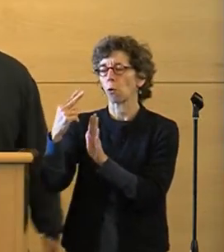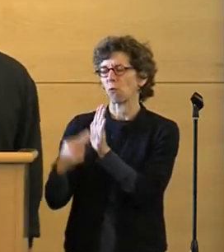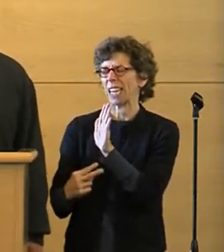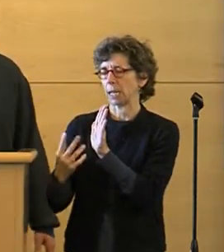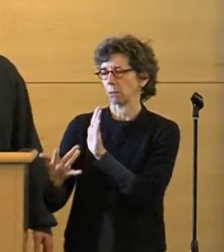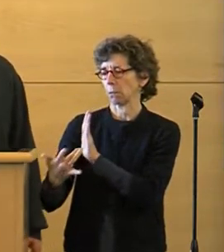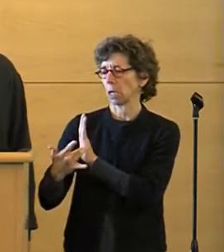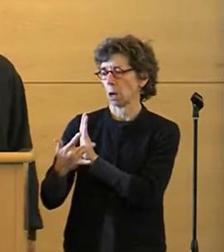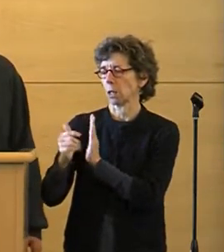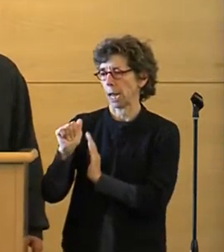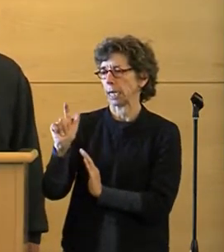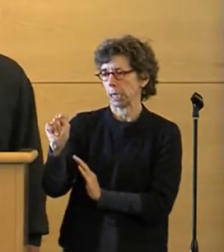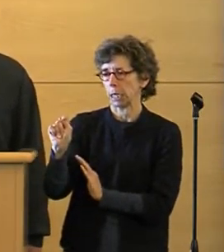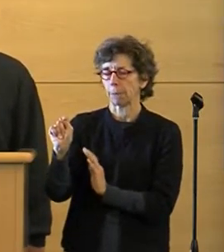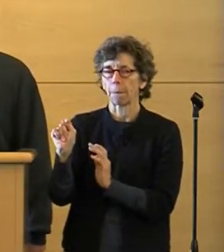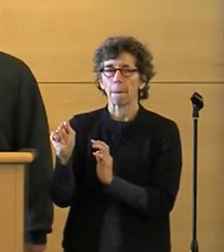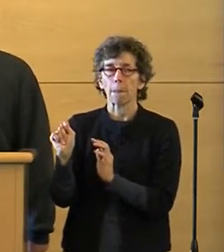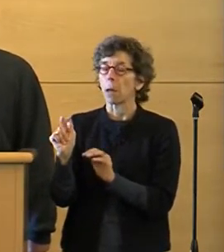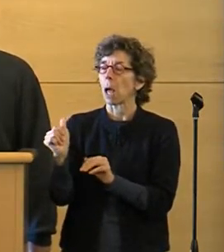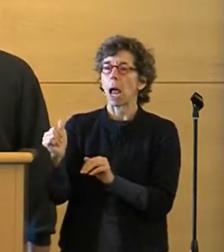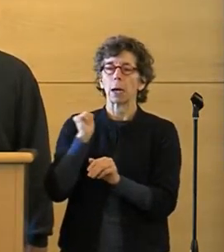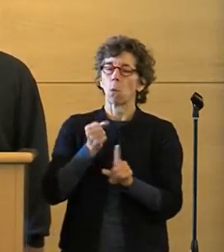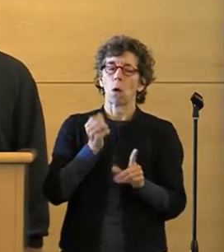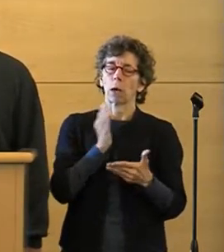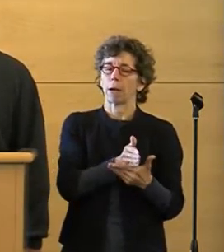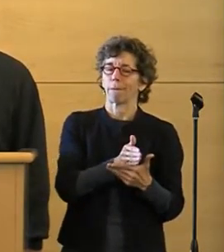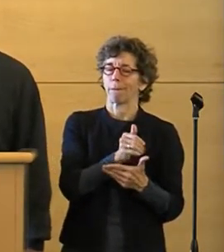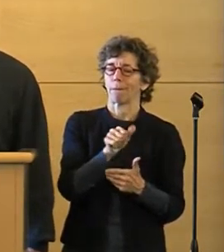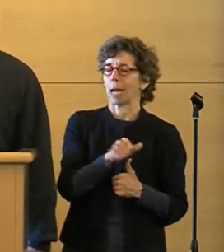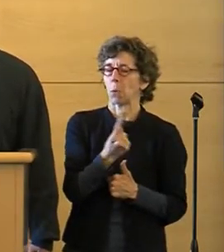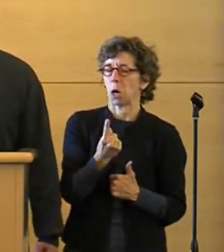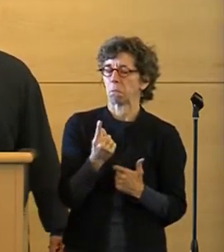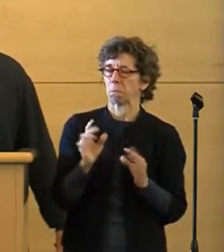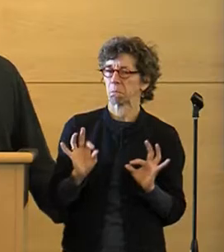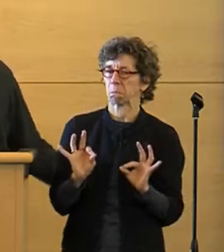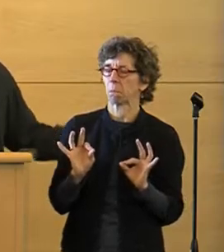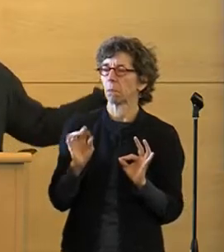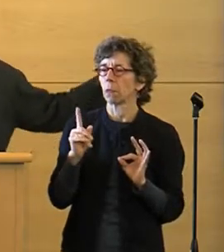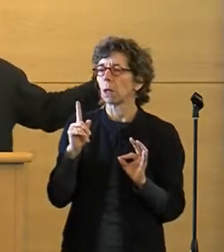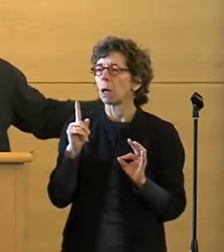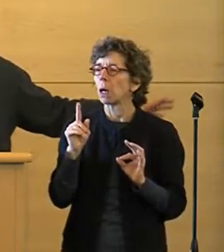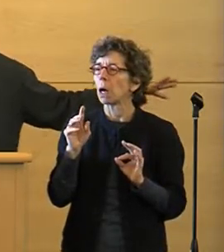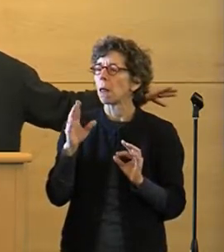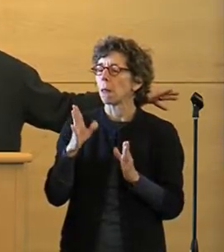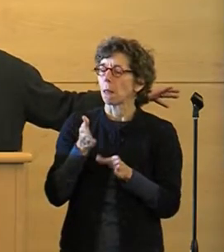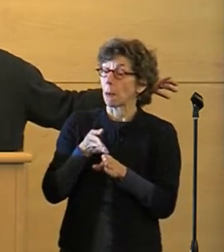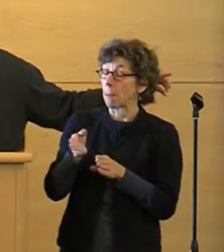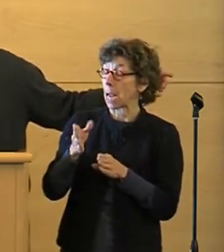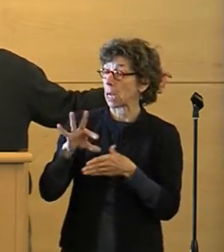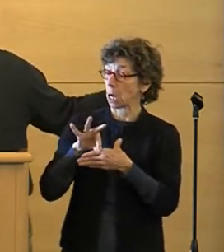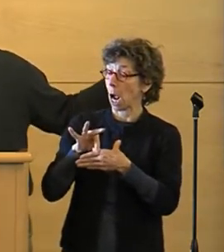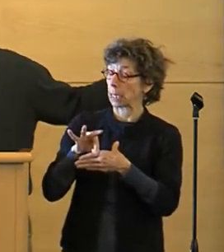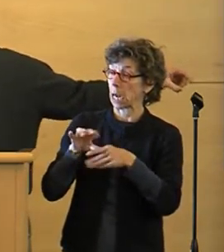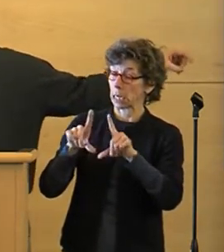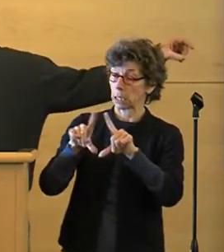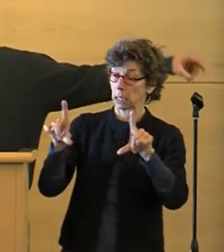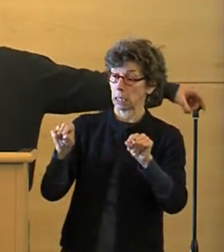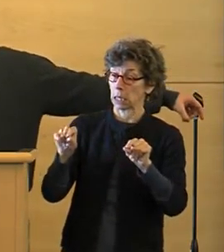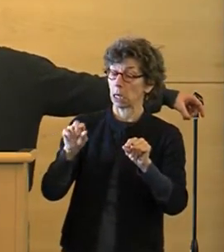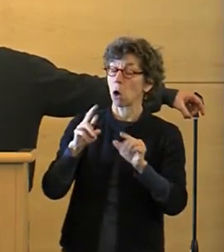very, very easy thing that you can do today that doesn't break anything, doesn't even require any further testing, because it